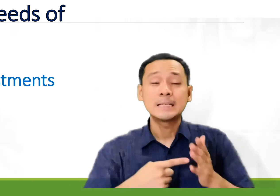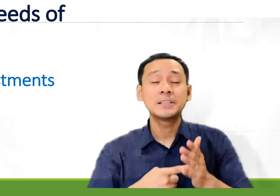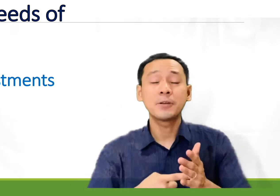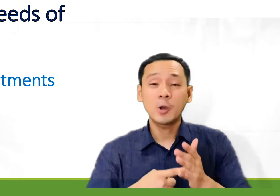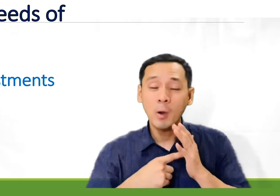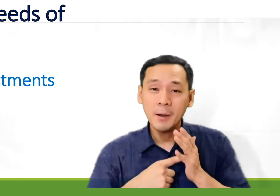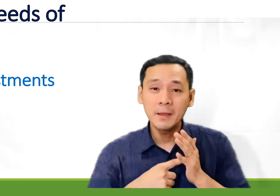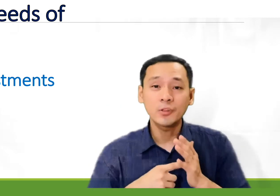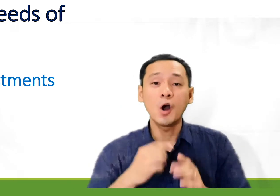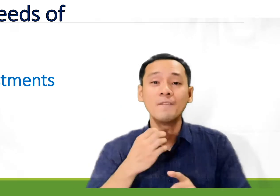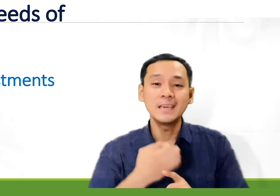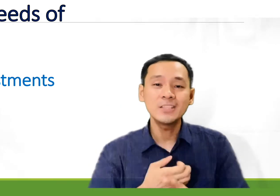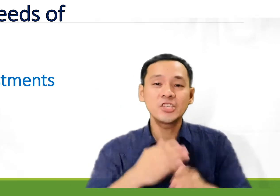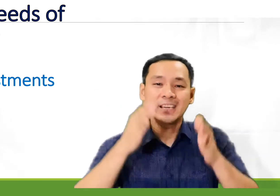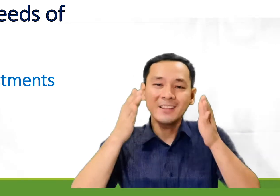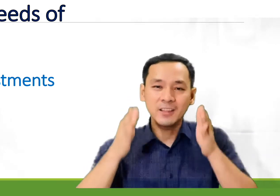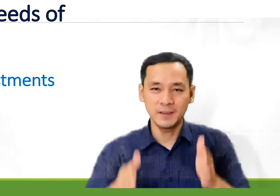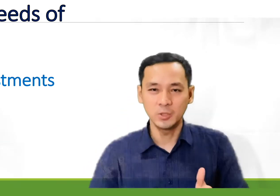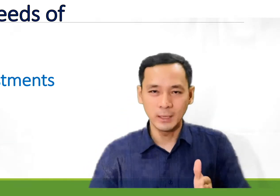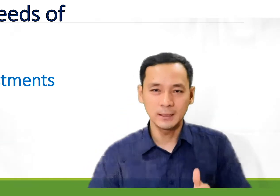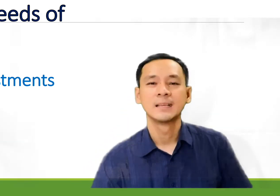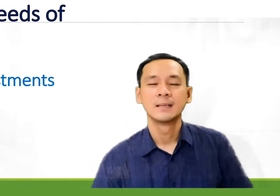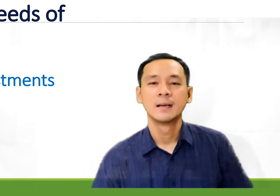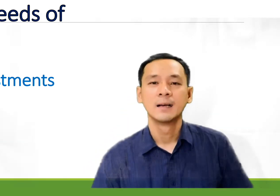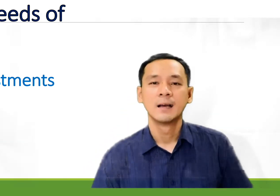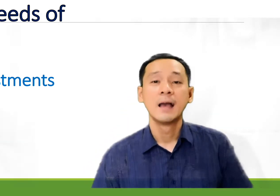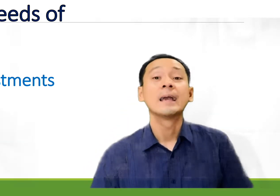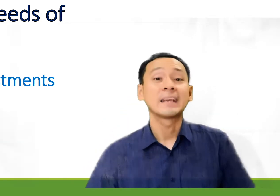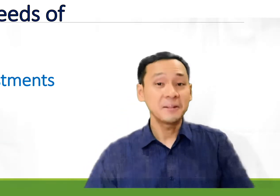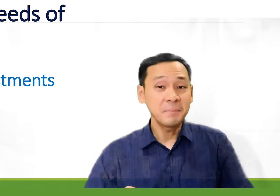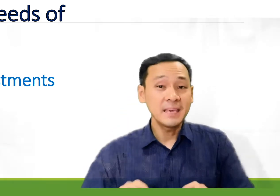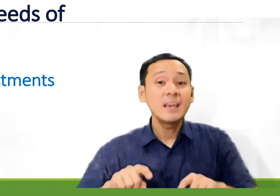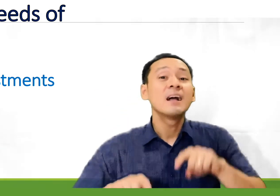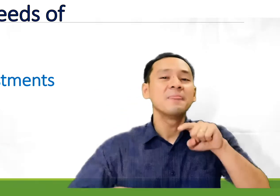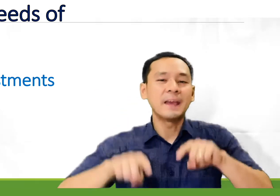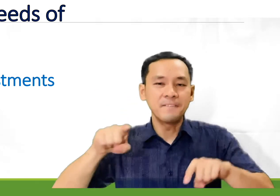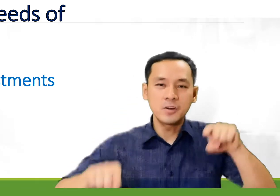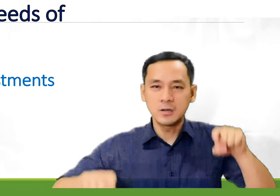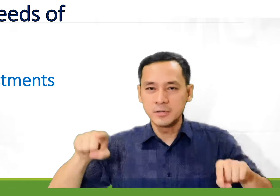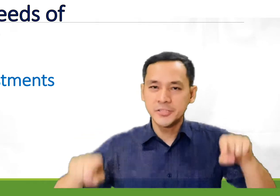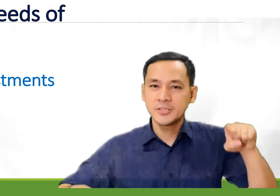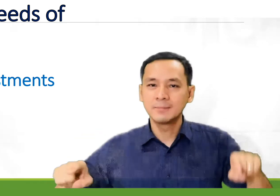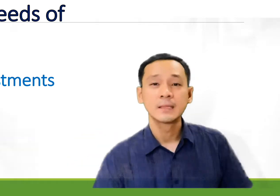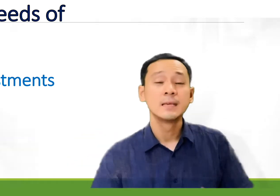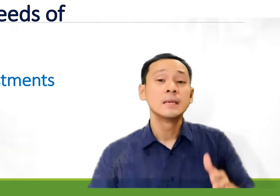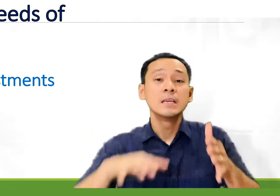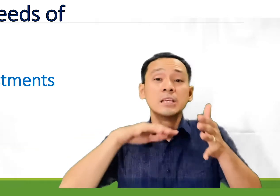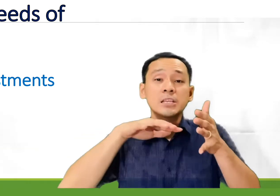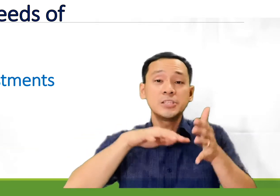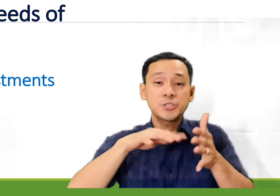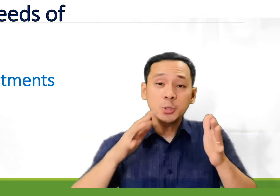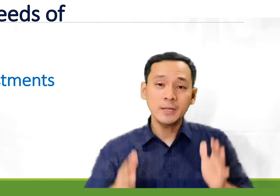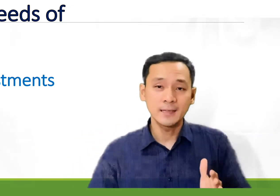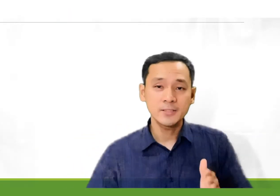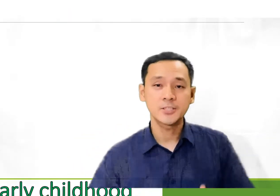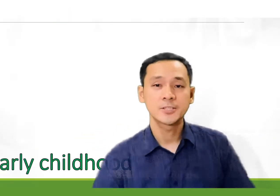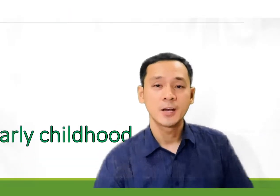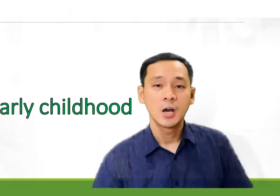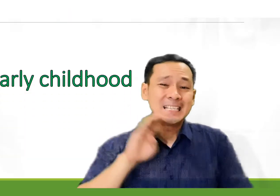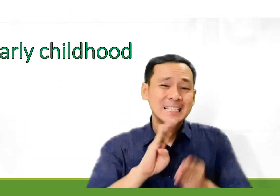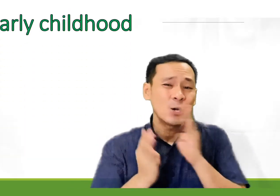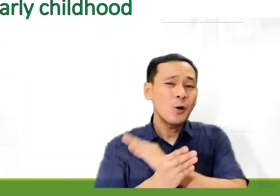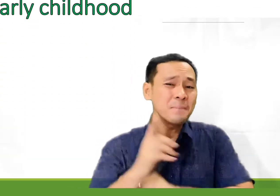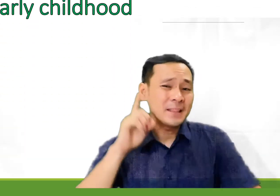because the requirement of each individual can be diverse.